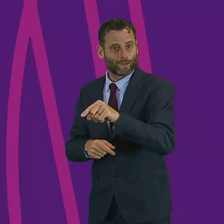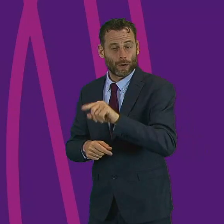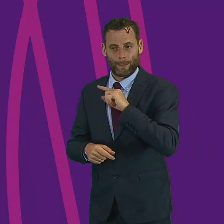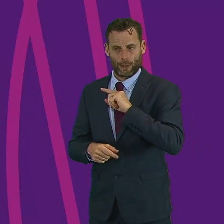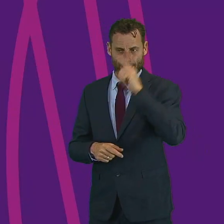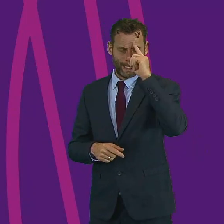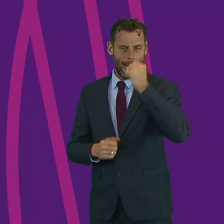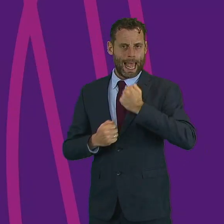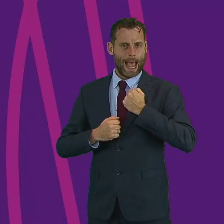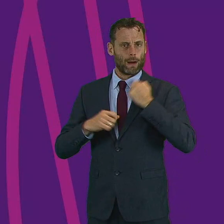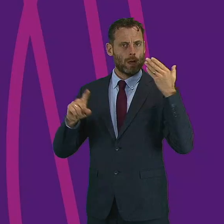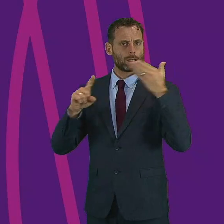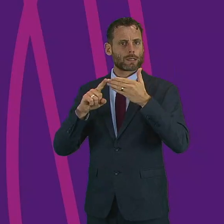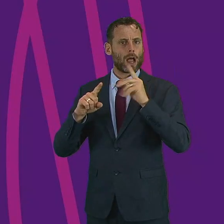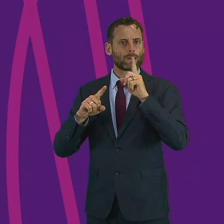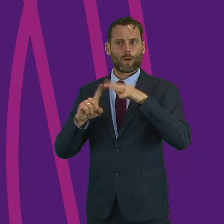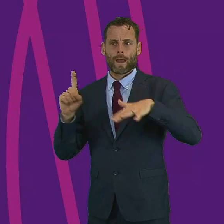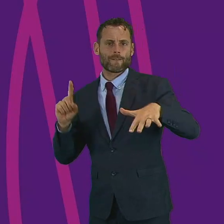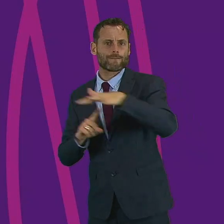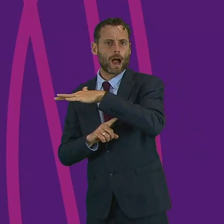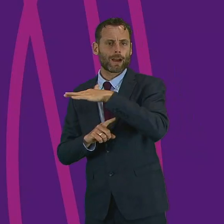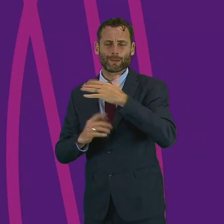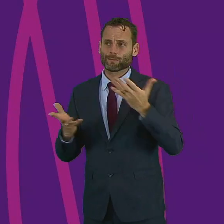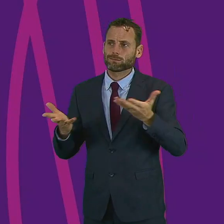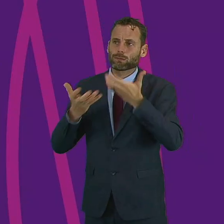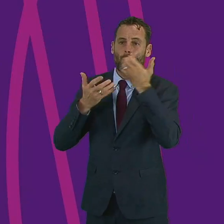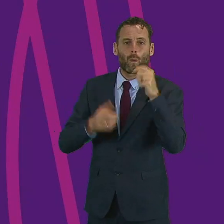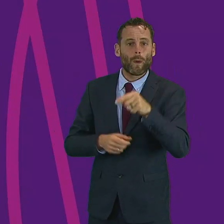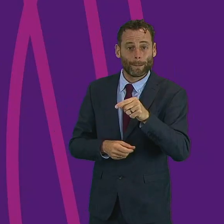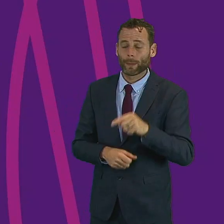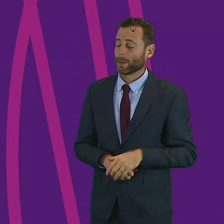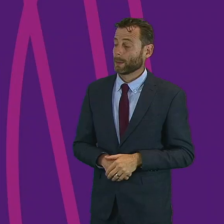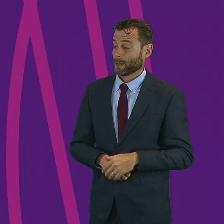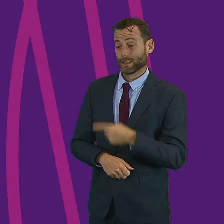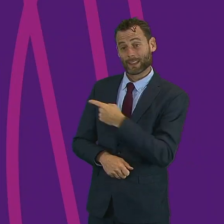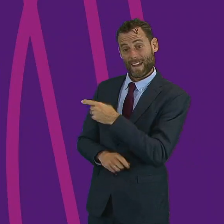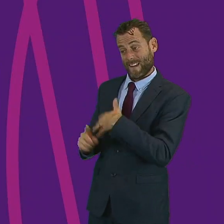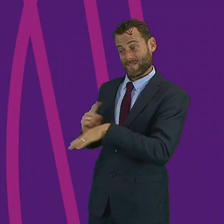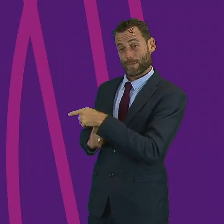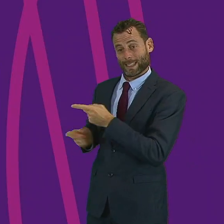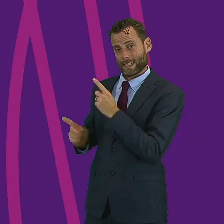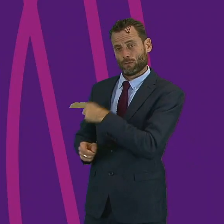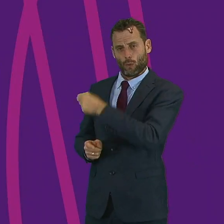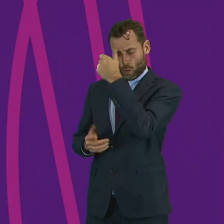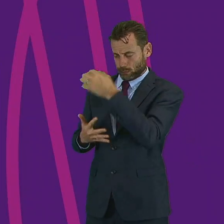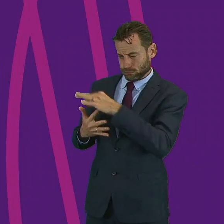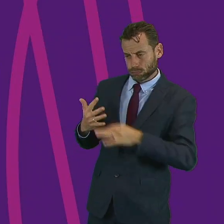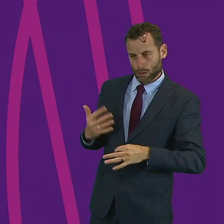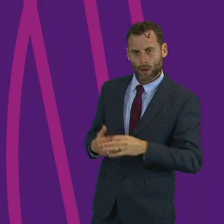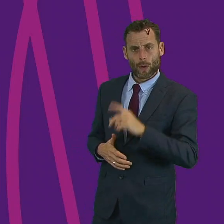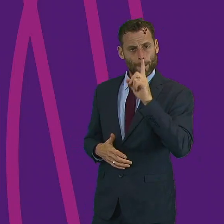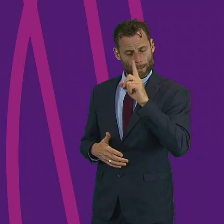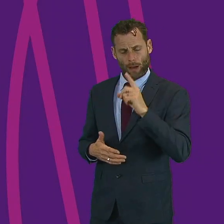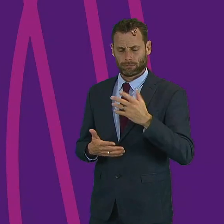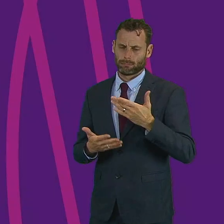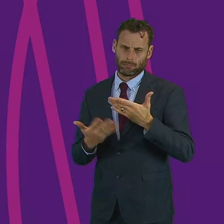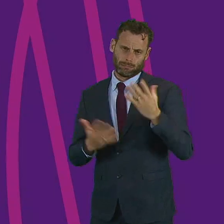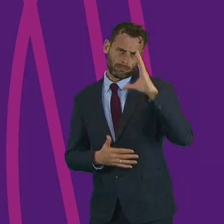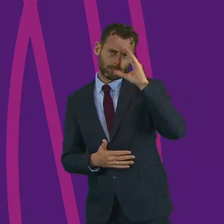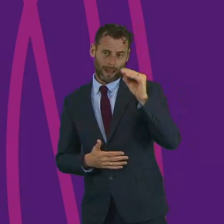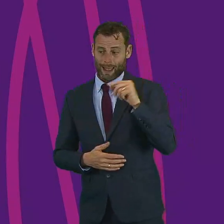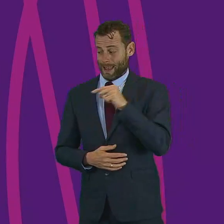I don't know if the First Minister has seen David Attenborough's documentary Extinction, but it dramatically laid bare the collapse of the